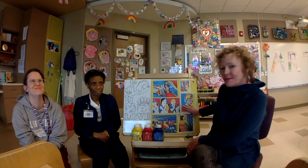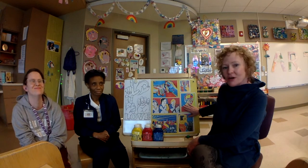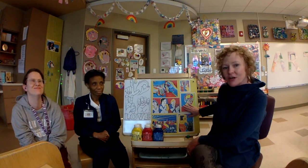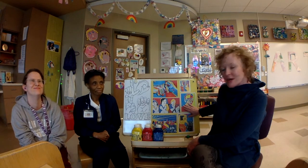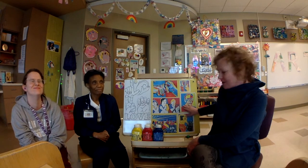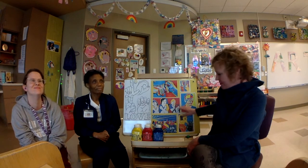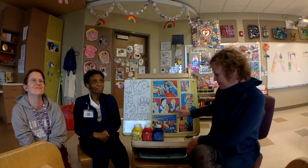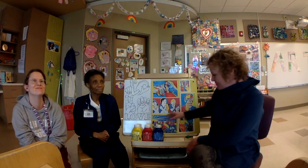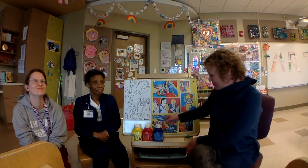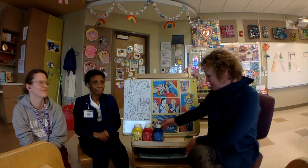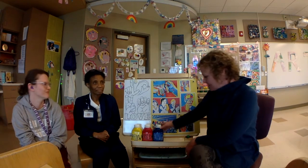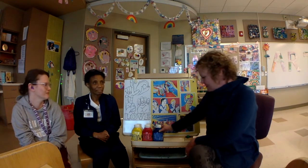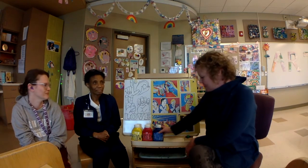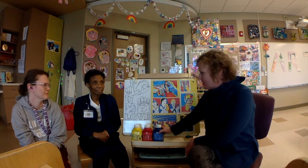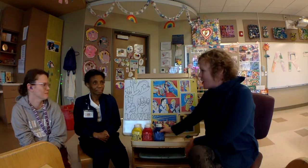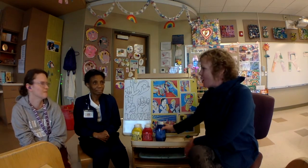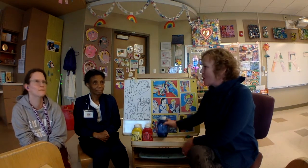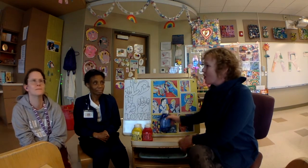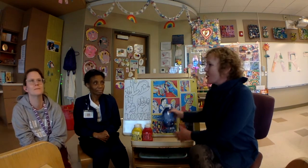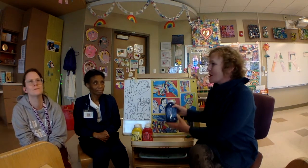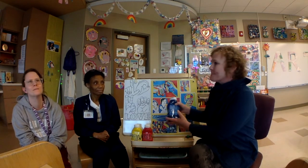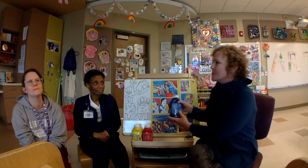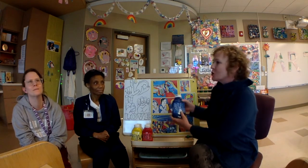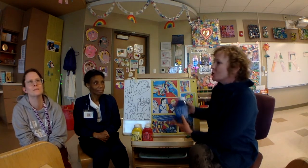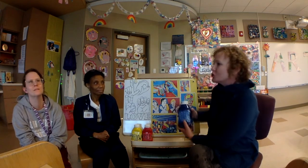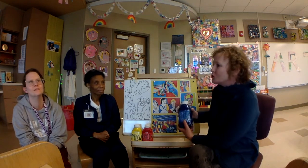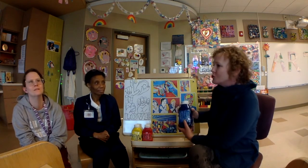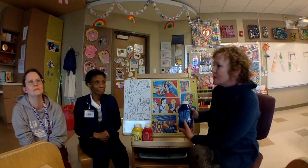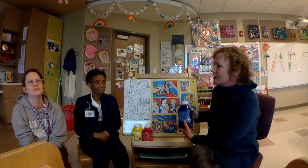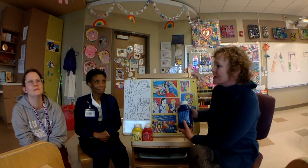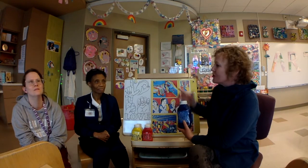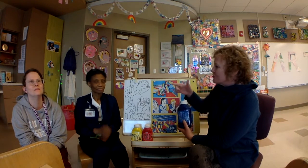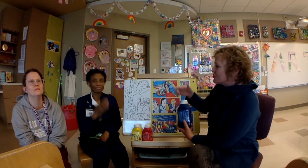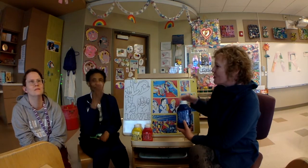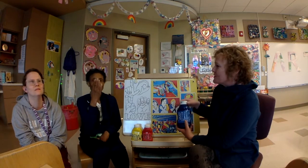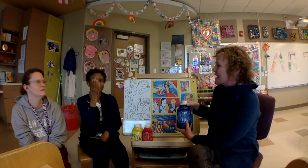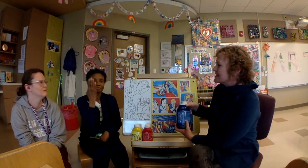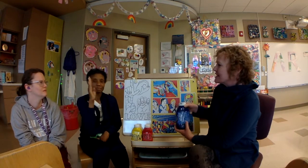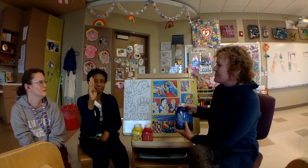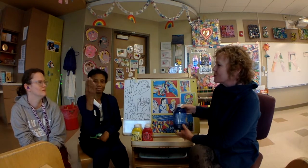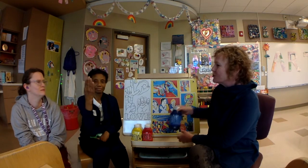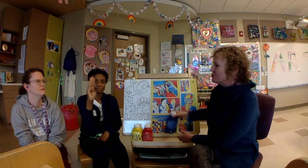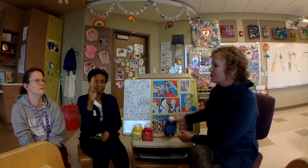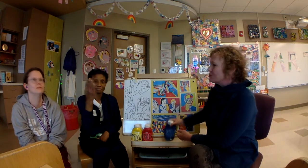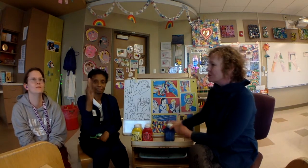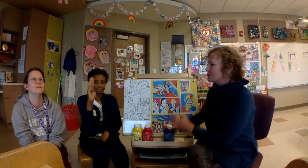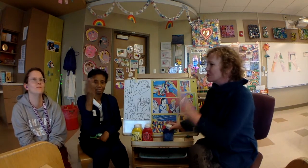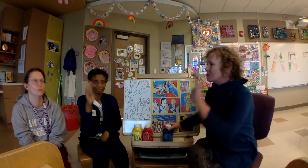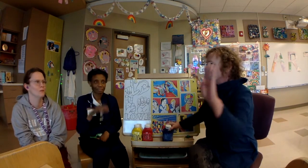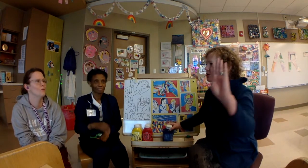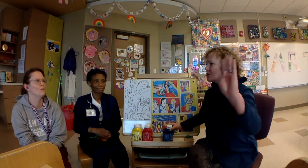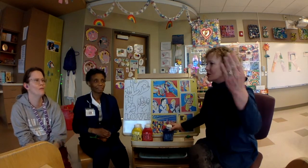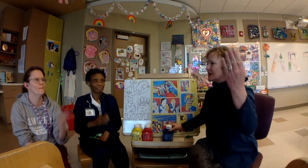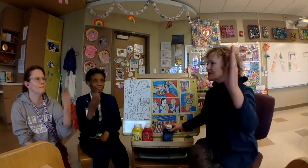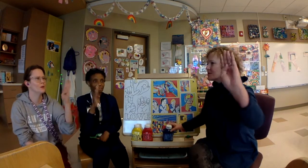Primary colors are blue. Can you show us how to say blue? Is this